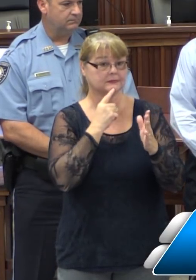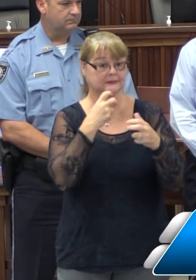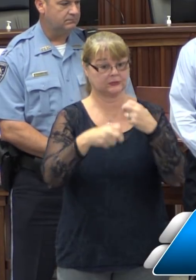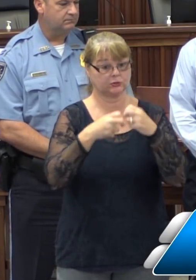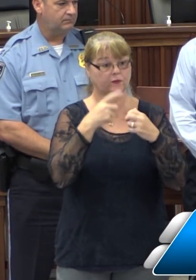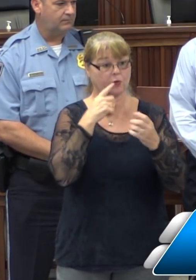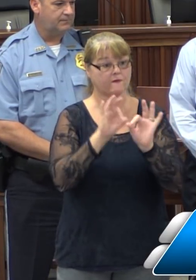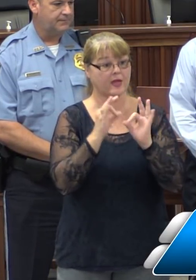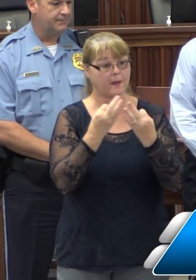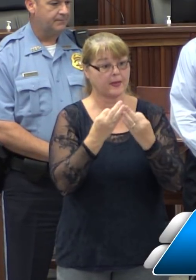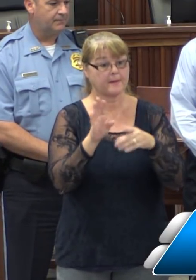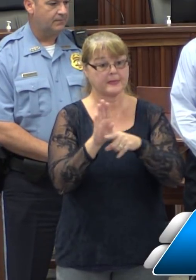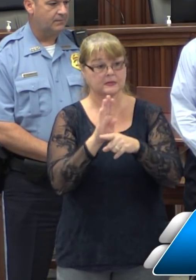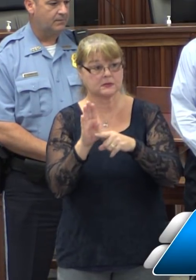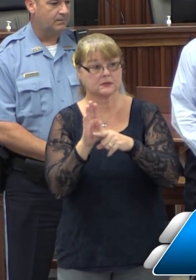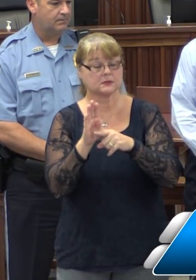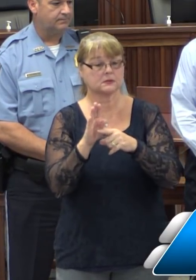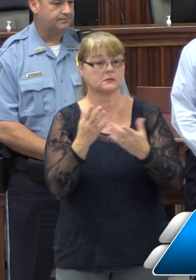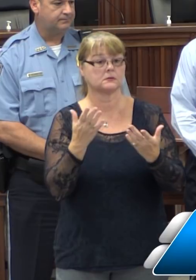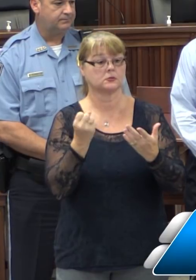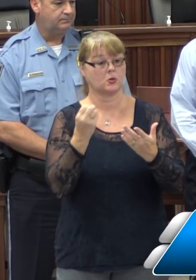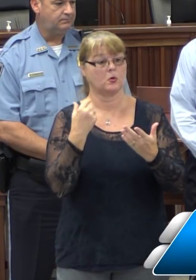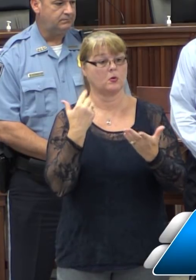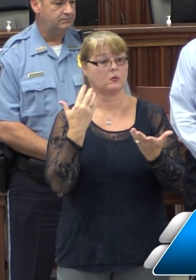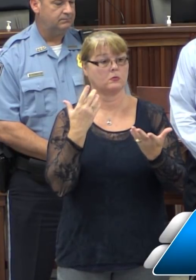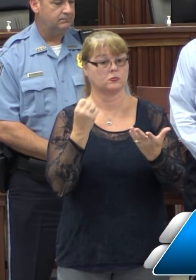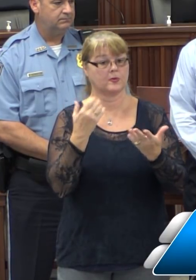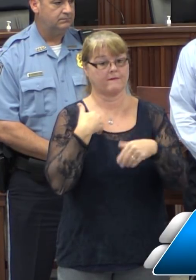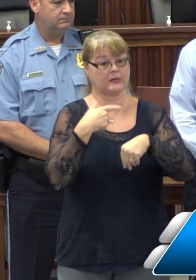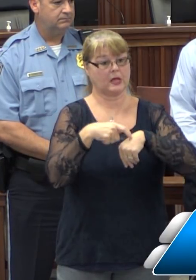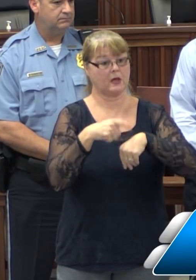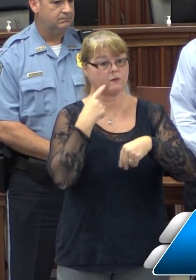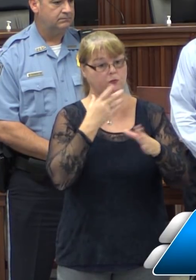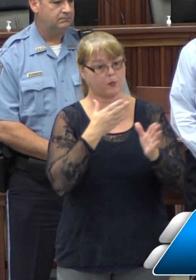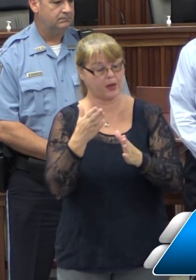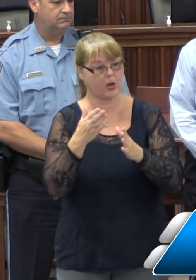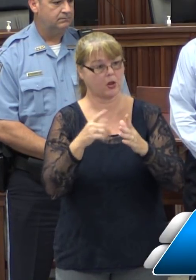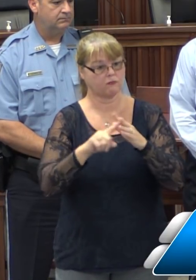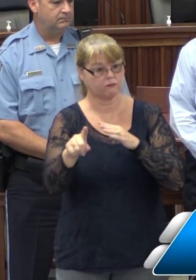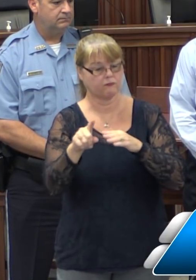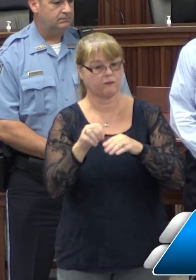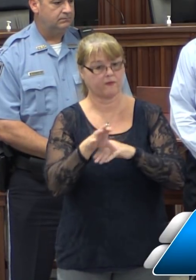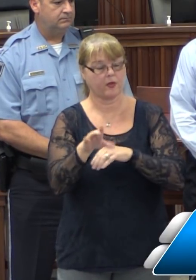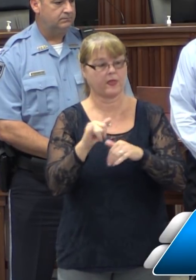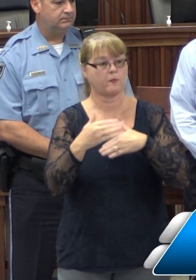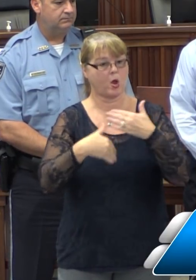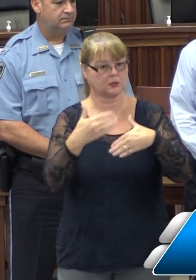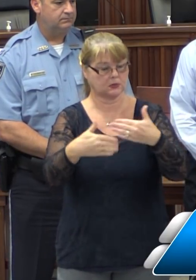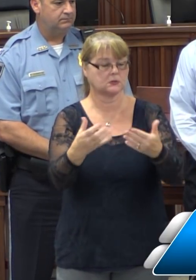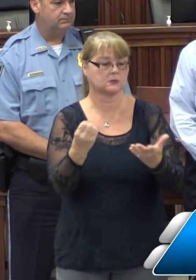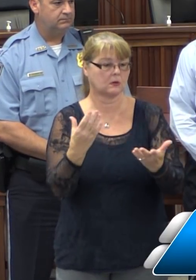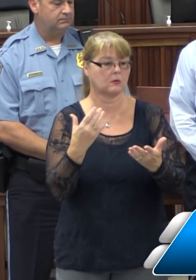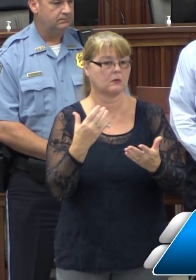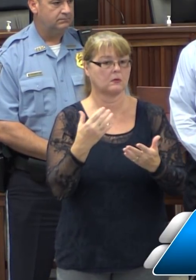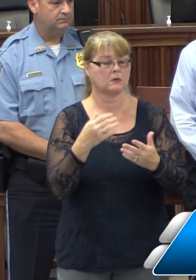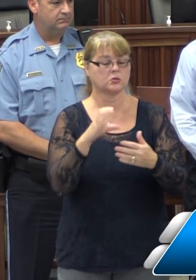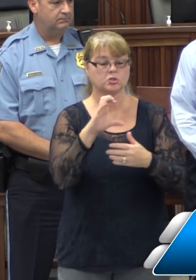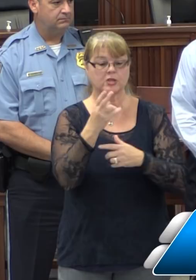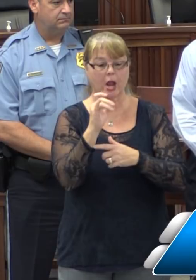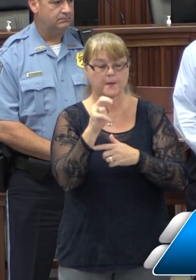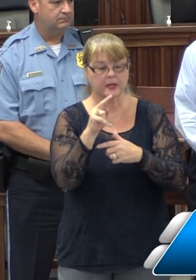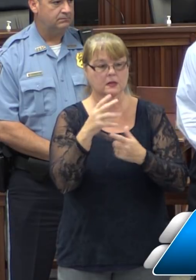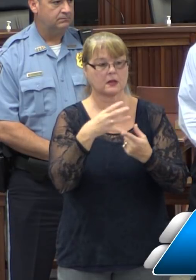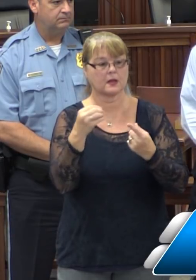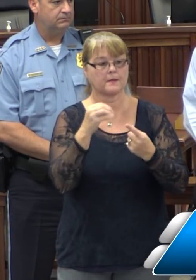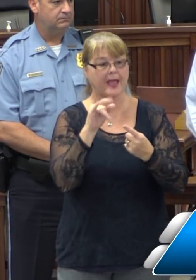issue for families, for businesses, in order to affect that evacuation process. So the chairman and the